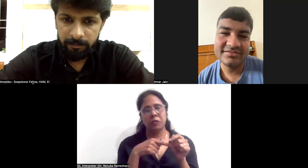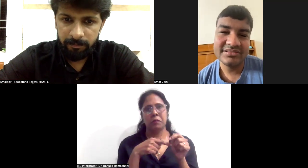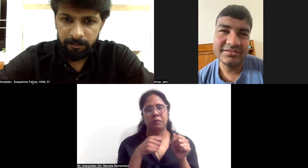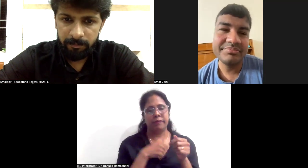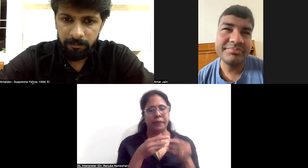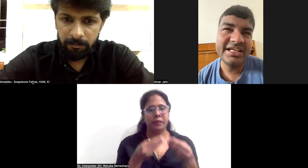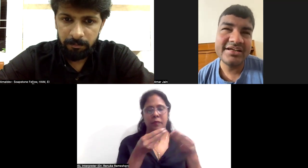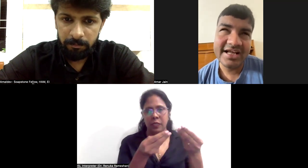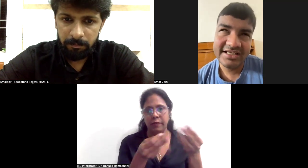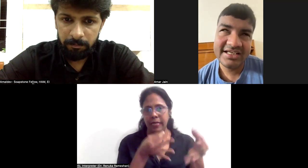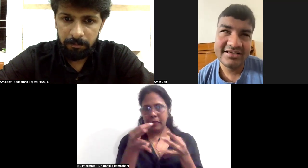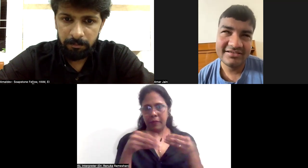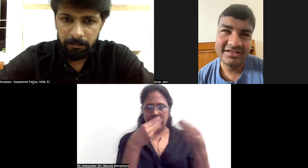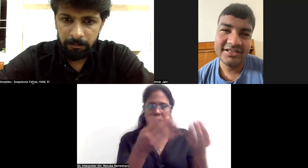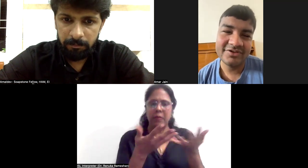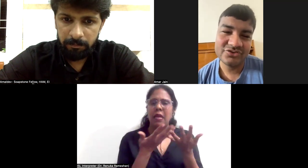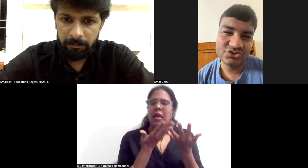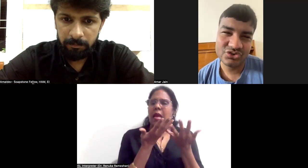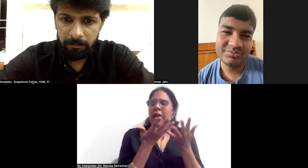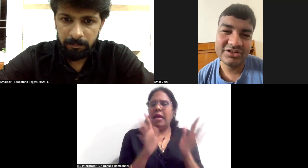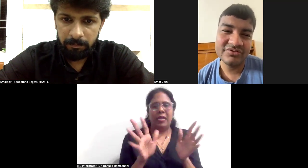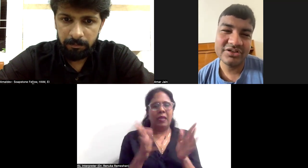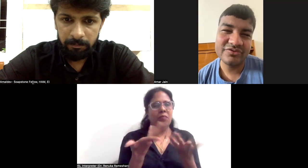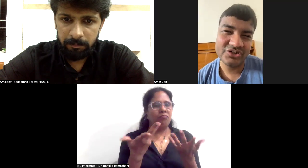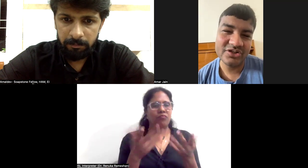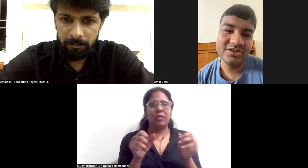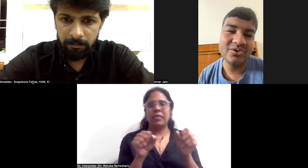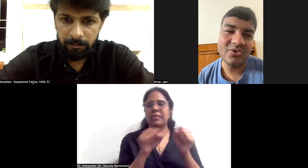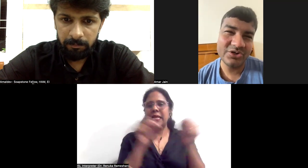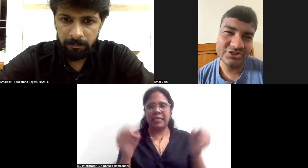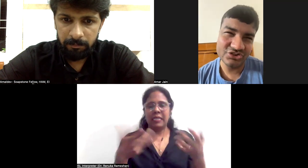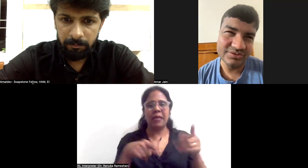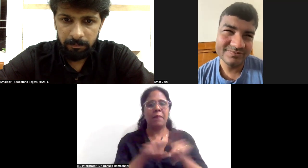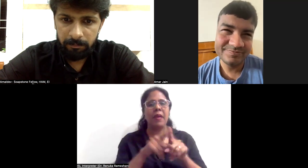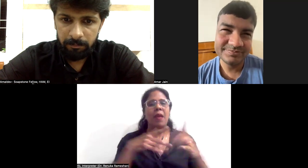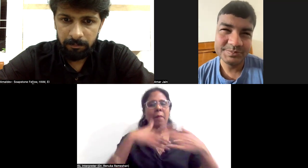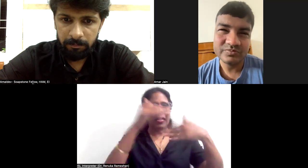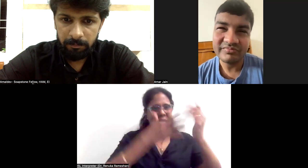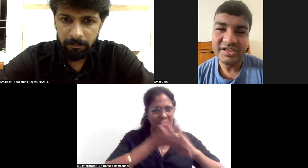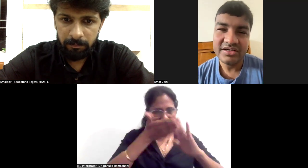that be it any infrastructure, whether physical or digital,